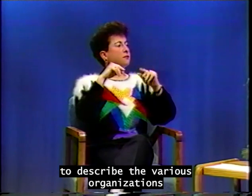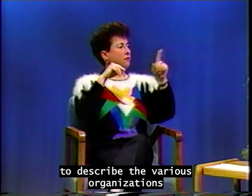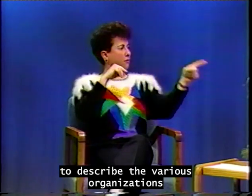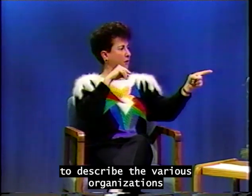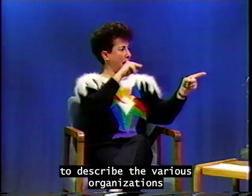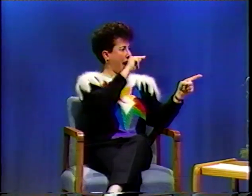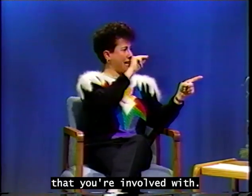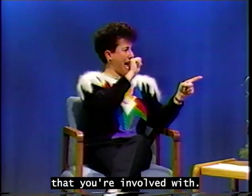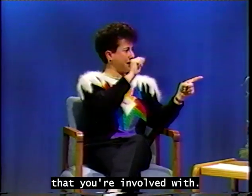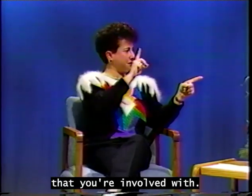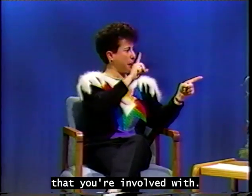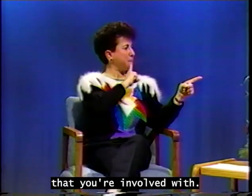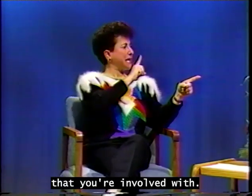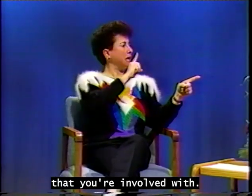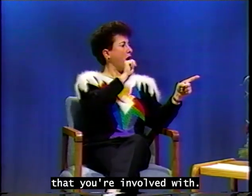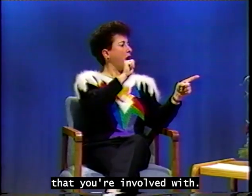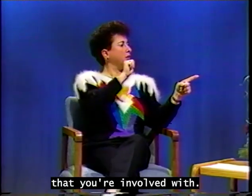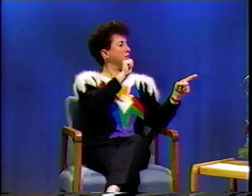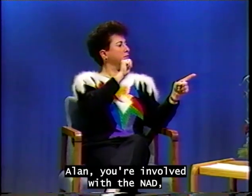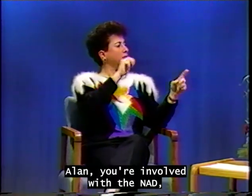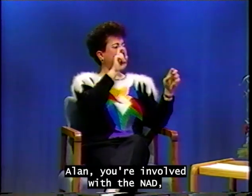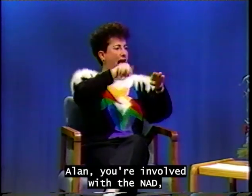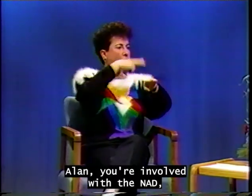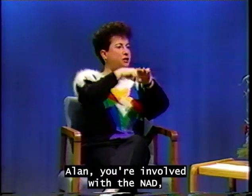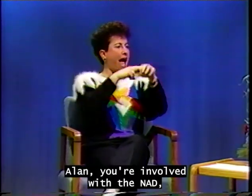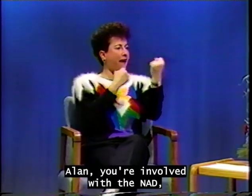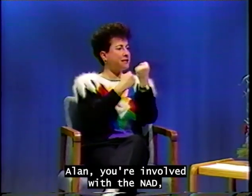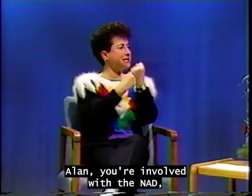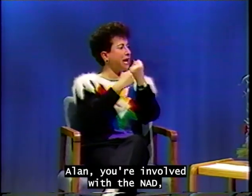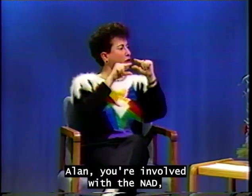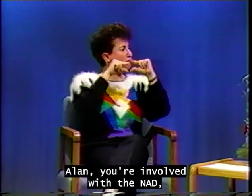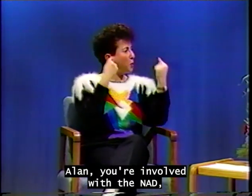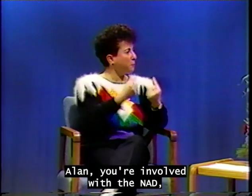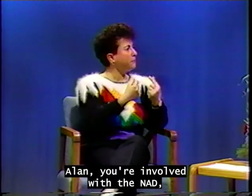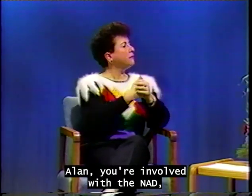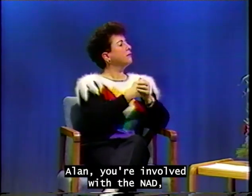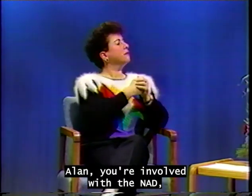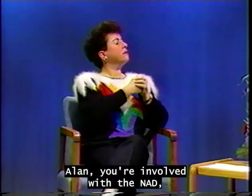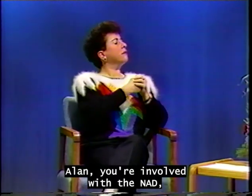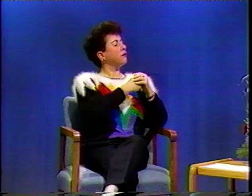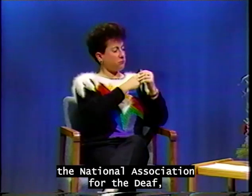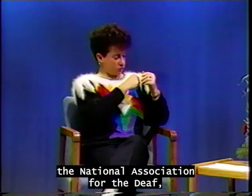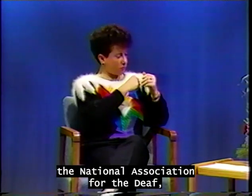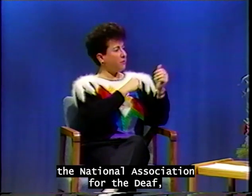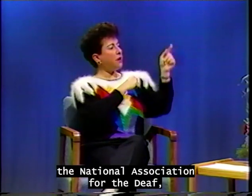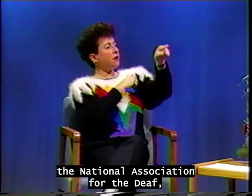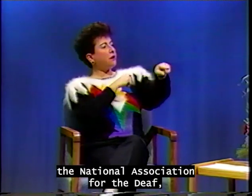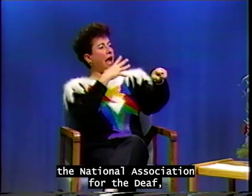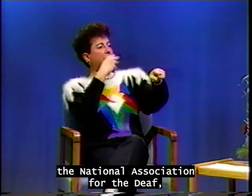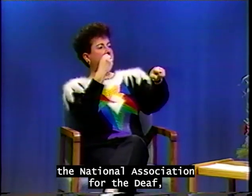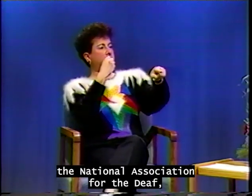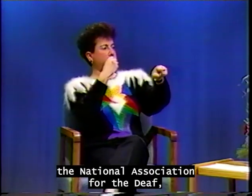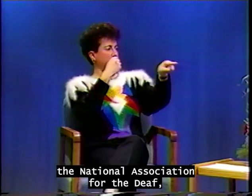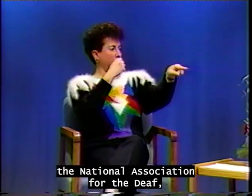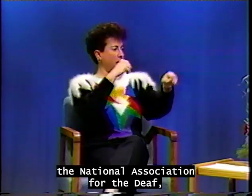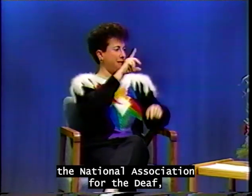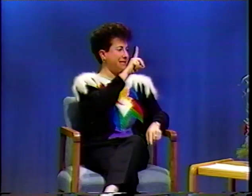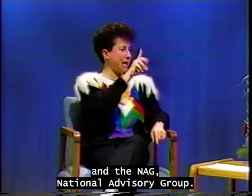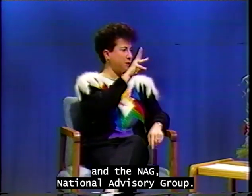various organizations that you're involved with. Alan, you're involved with the NAD, the National Association for the Deaf,